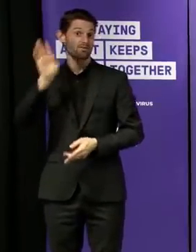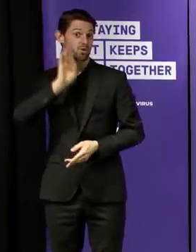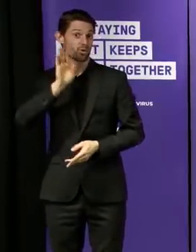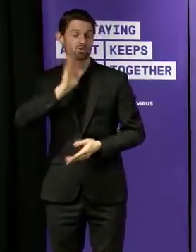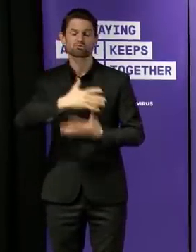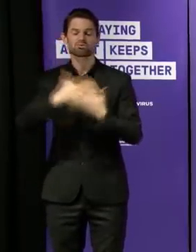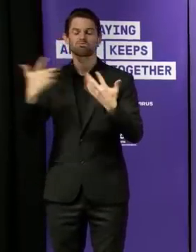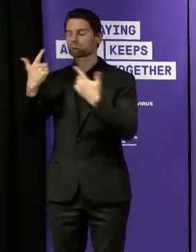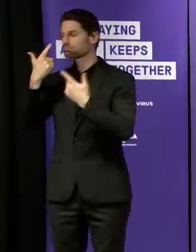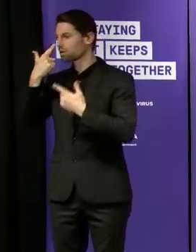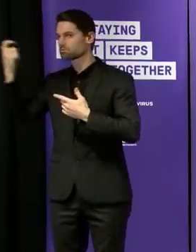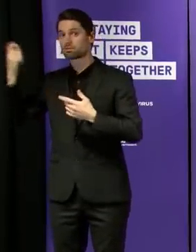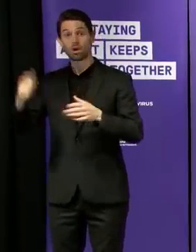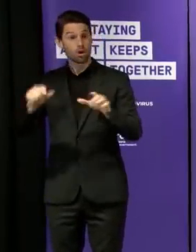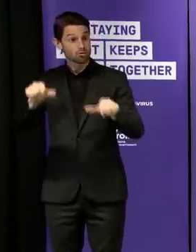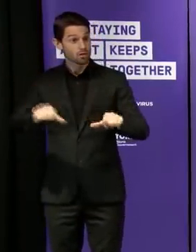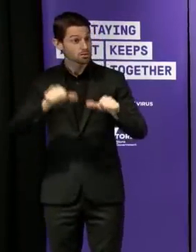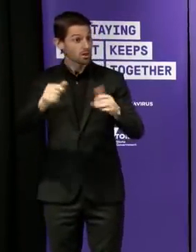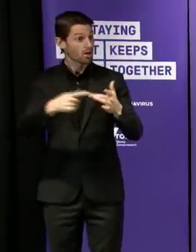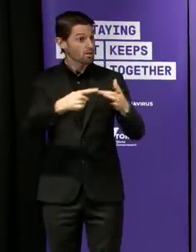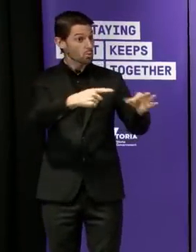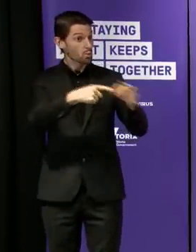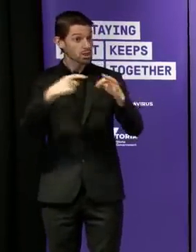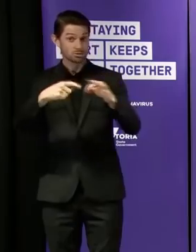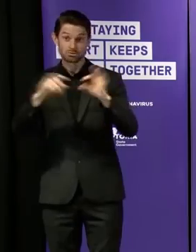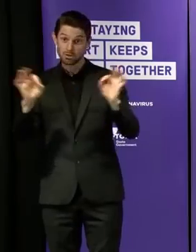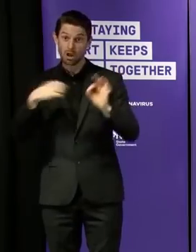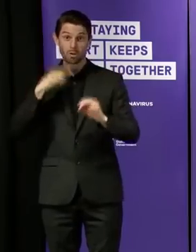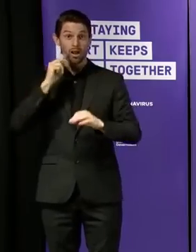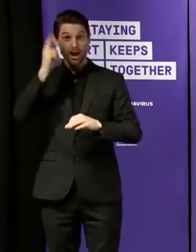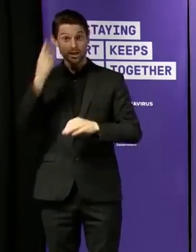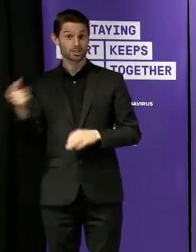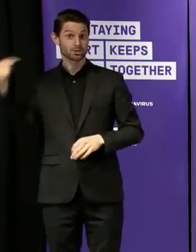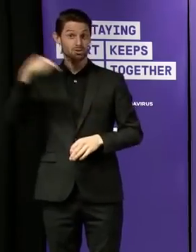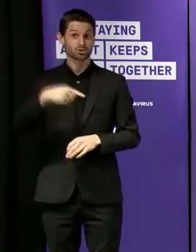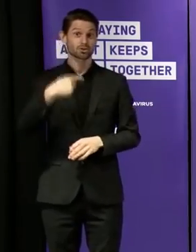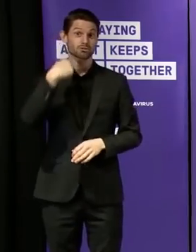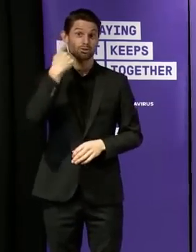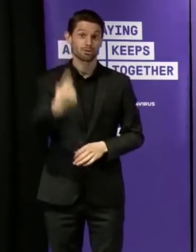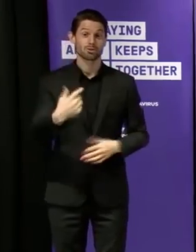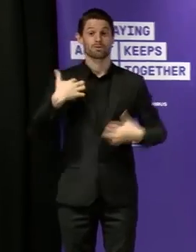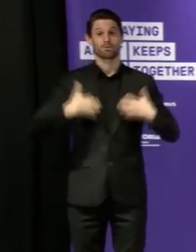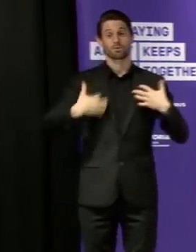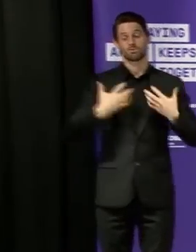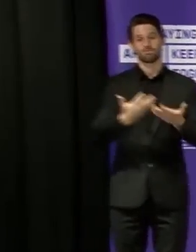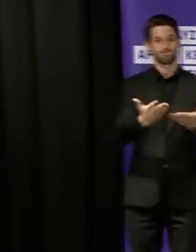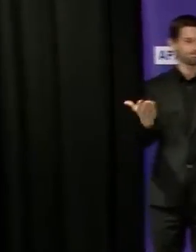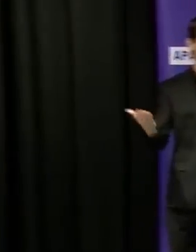them well. Any more questions? If not, I'll be back here tomorrow, and I look forward to it.